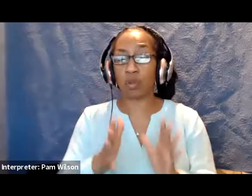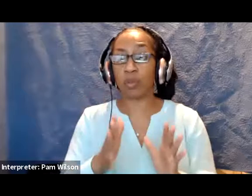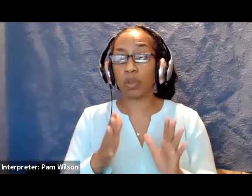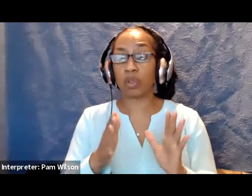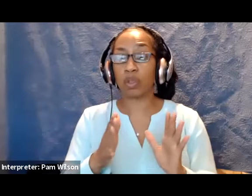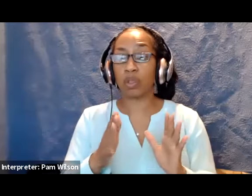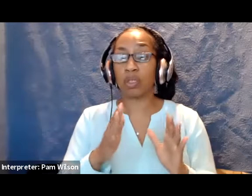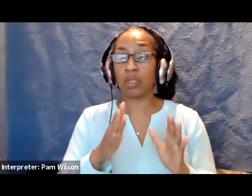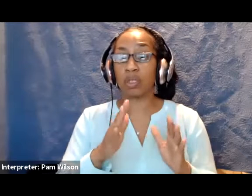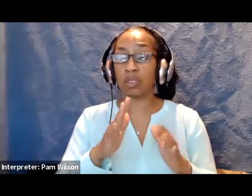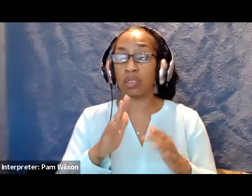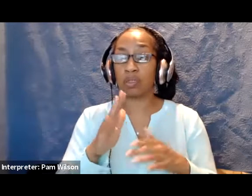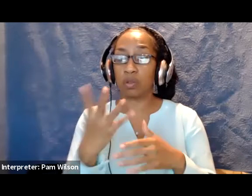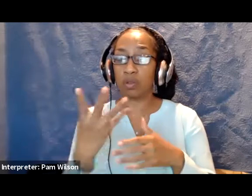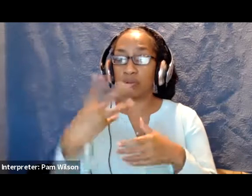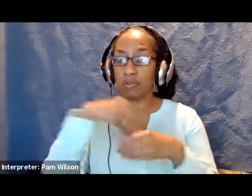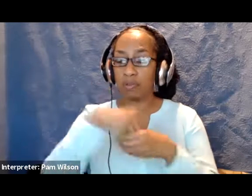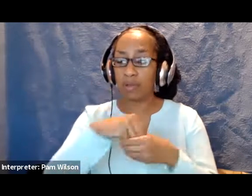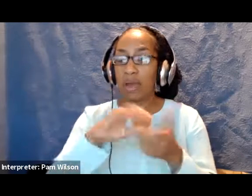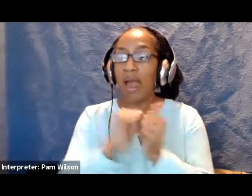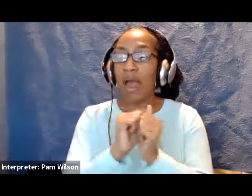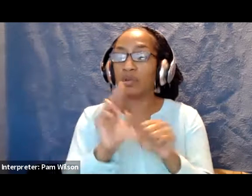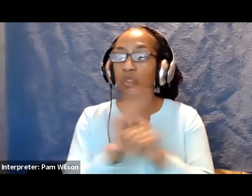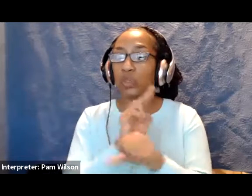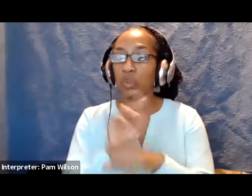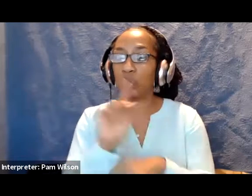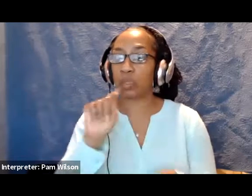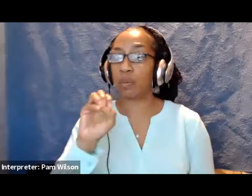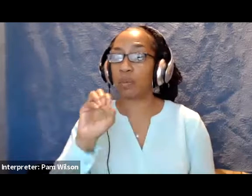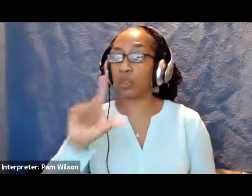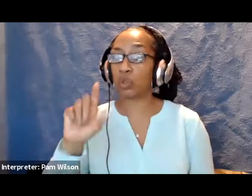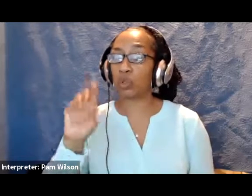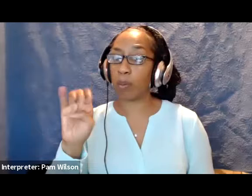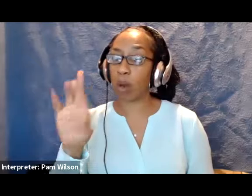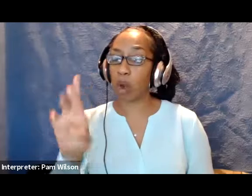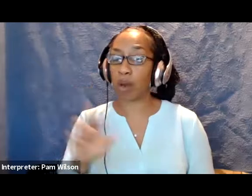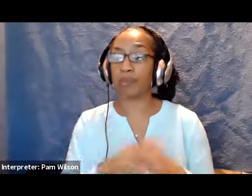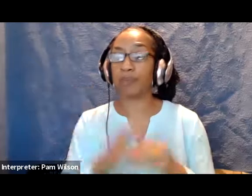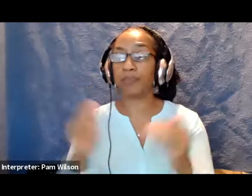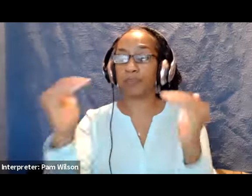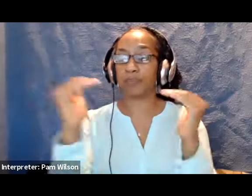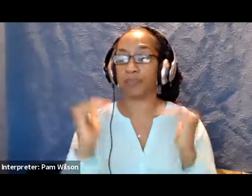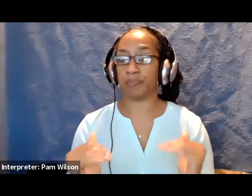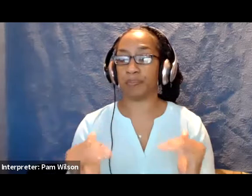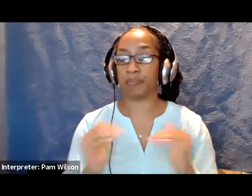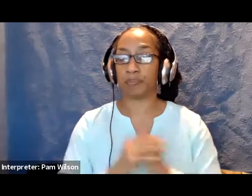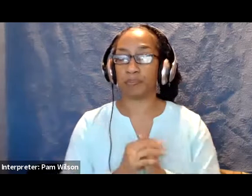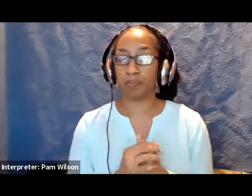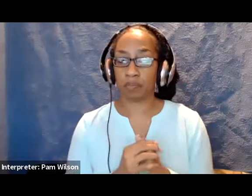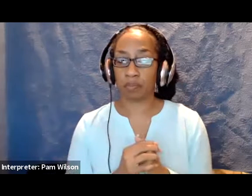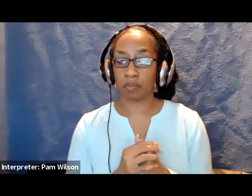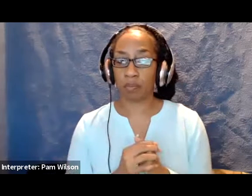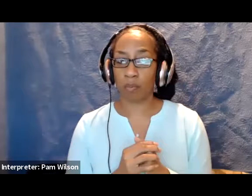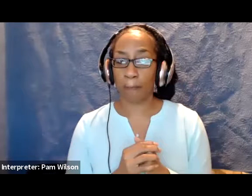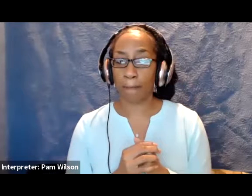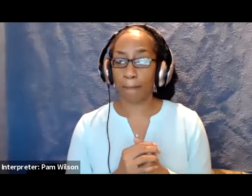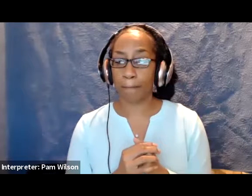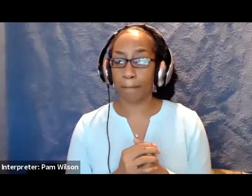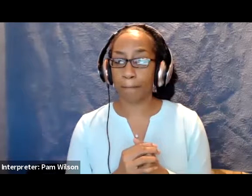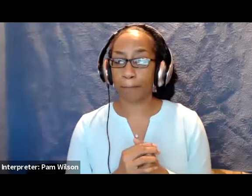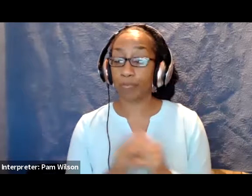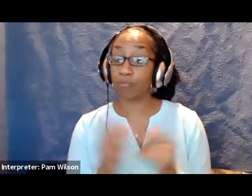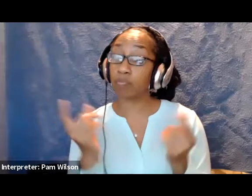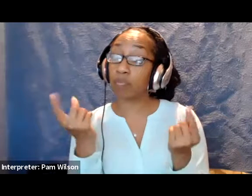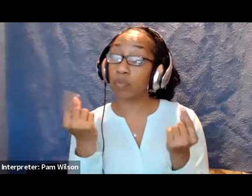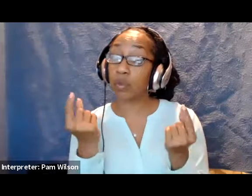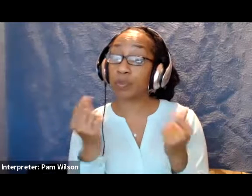share, and this was just how to use the toolbar, okay? All right, so what you want to